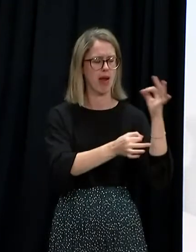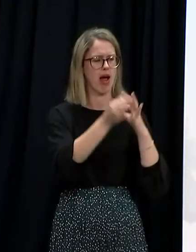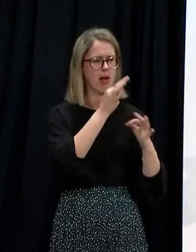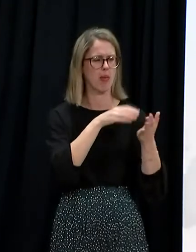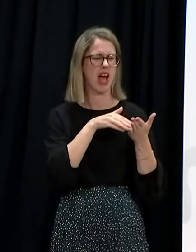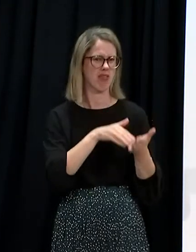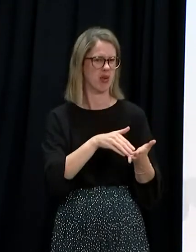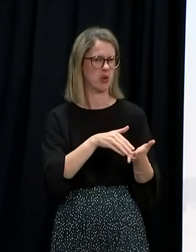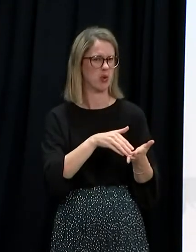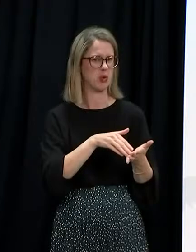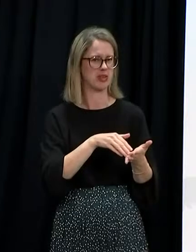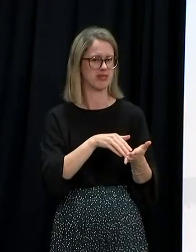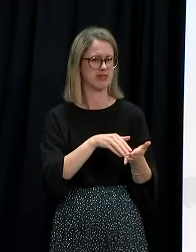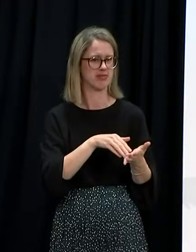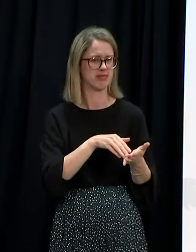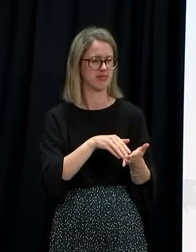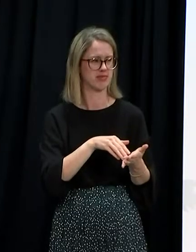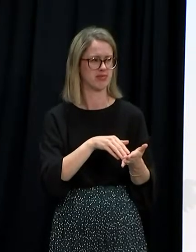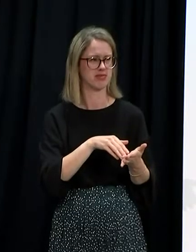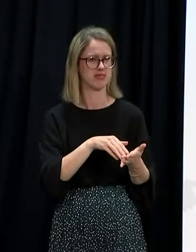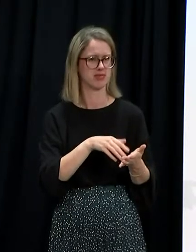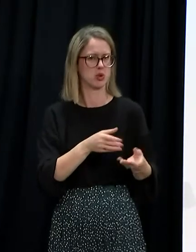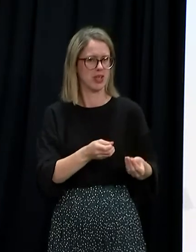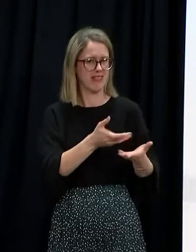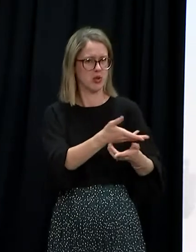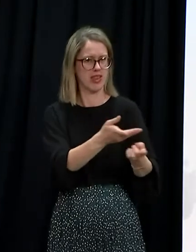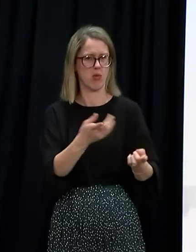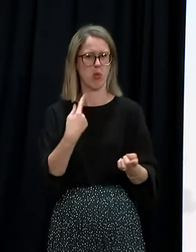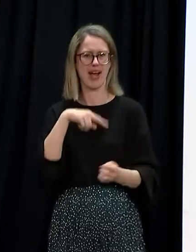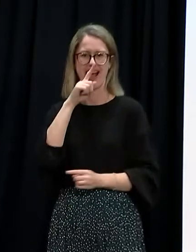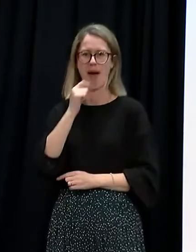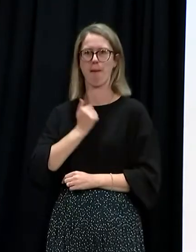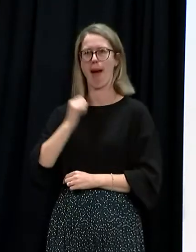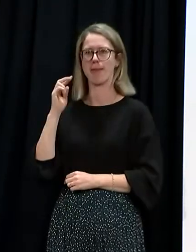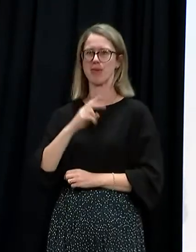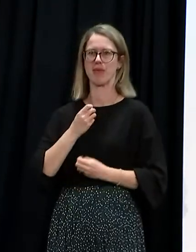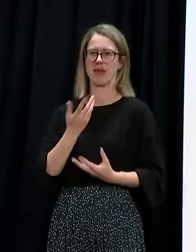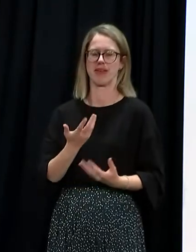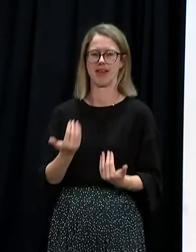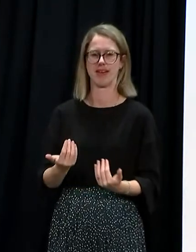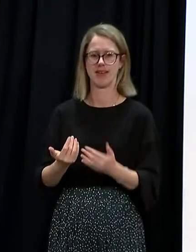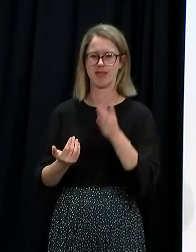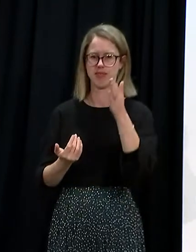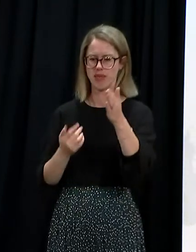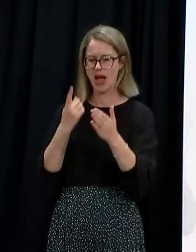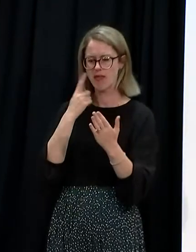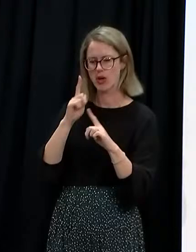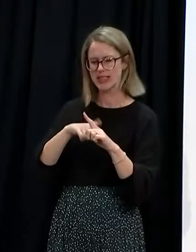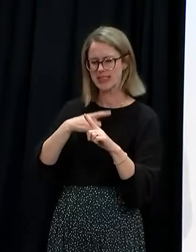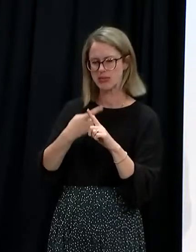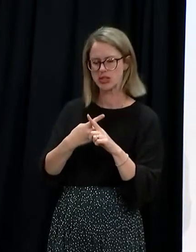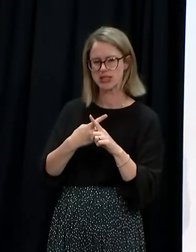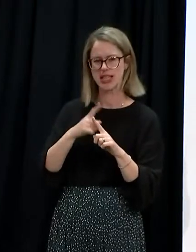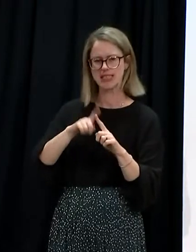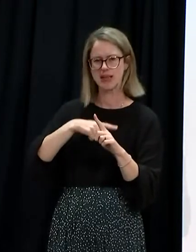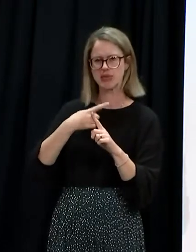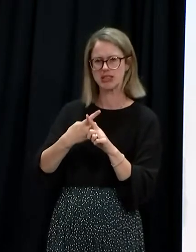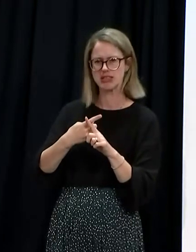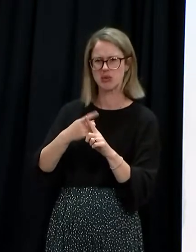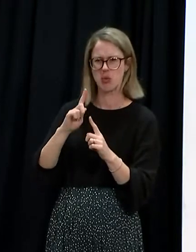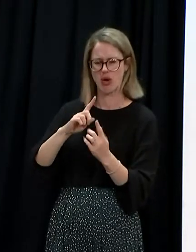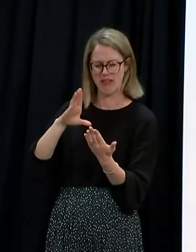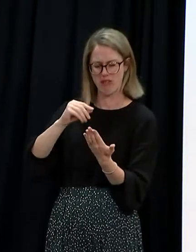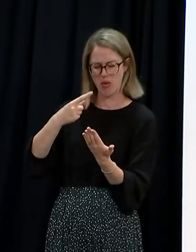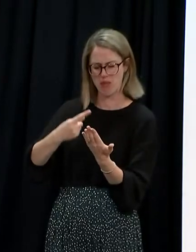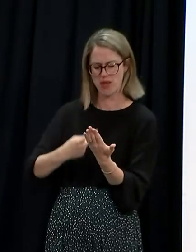probably be helpful if we don't do a disservice by just jumping in on it without knowing the full story. Look at the exemptions then. What do you base those exemptions on,